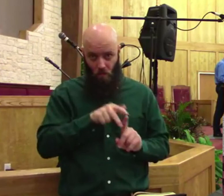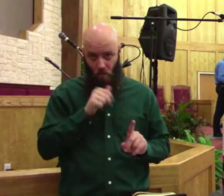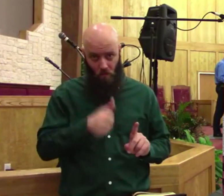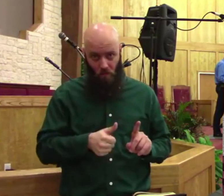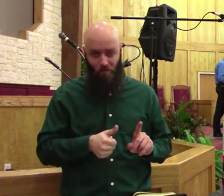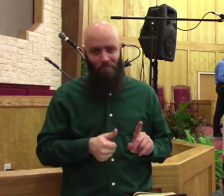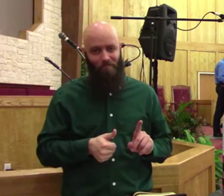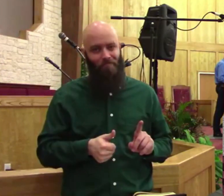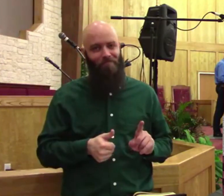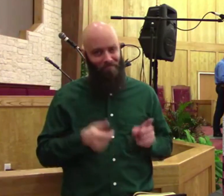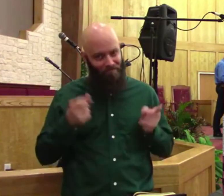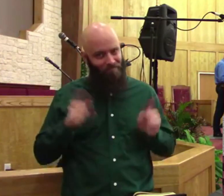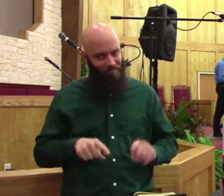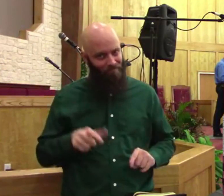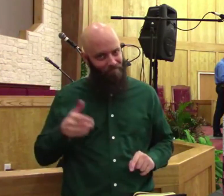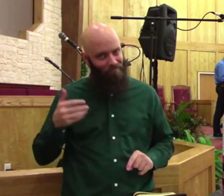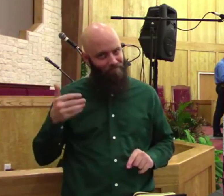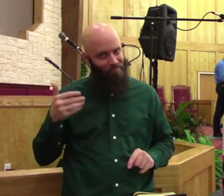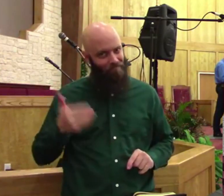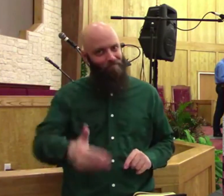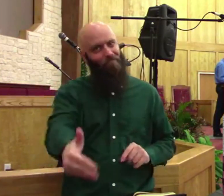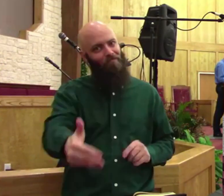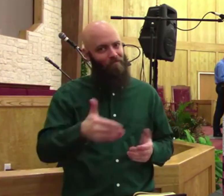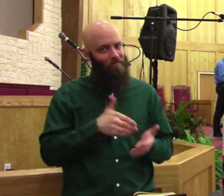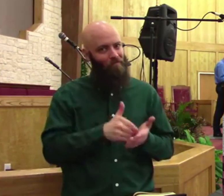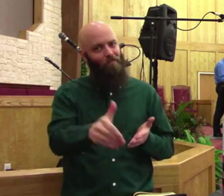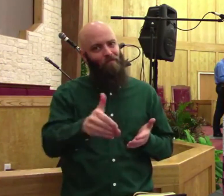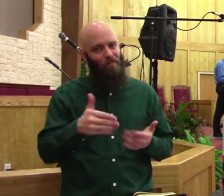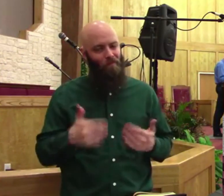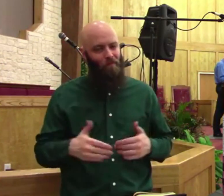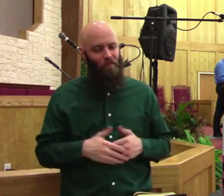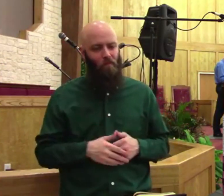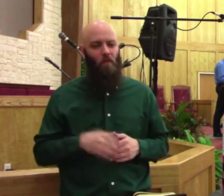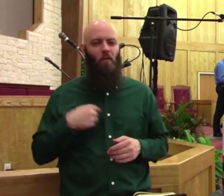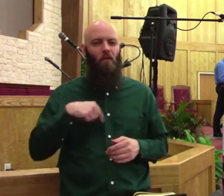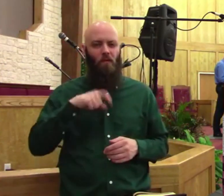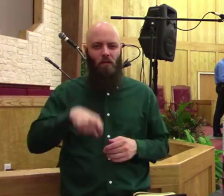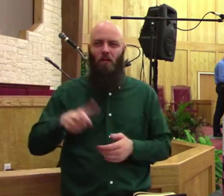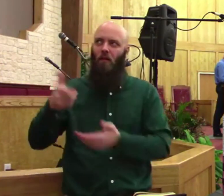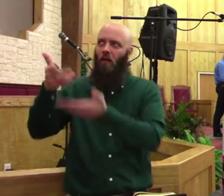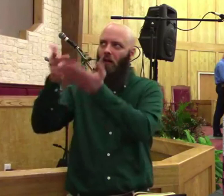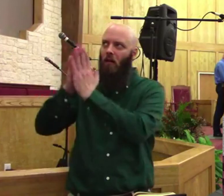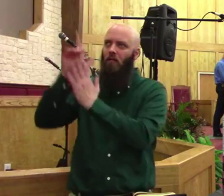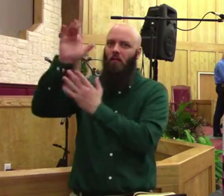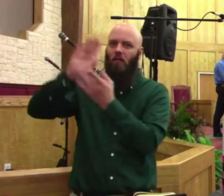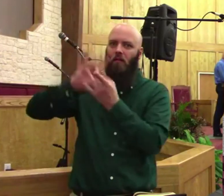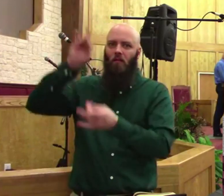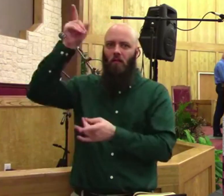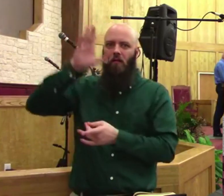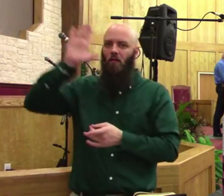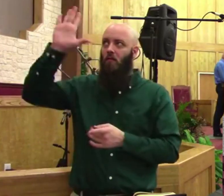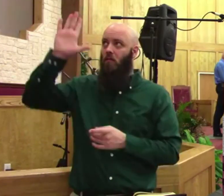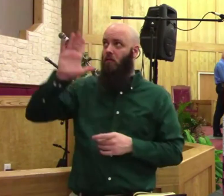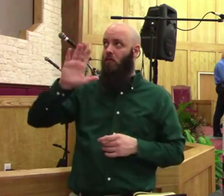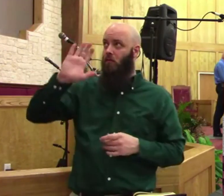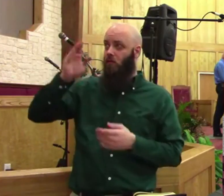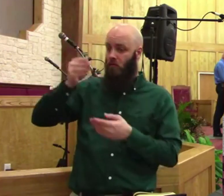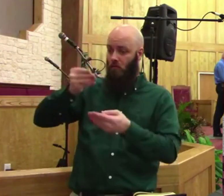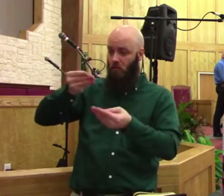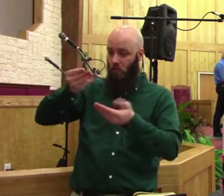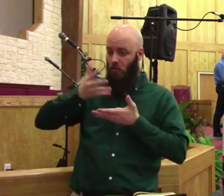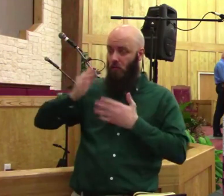danger, we need to ask the Spirit of God to help us apply the Word of God to